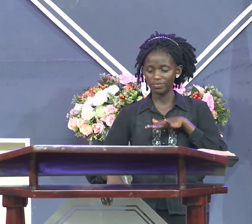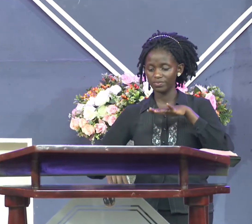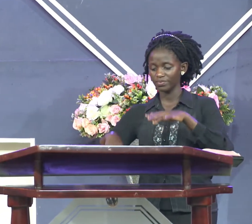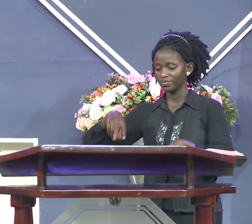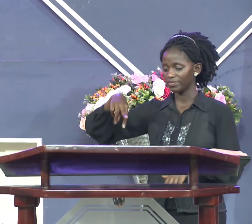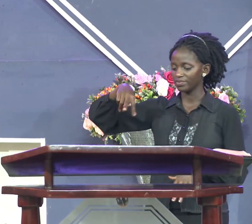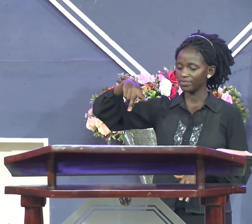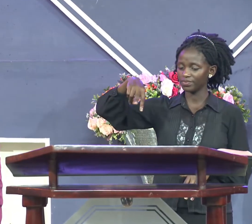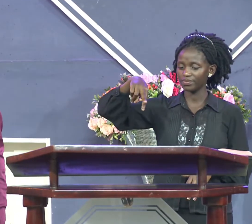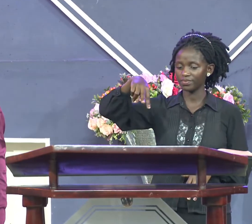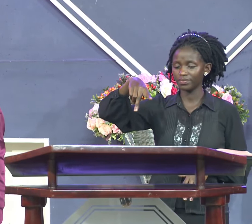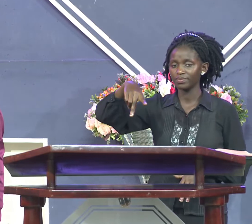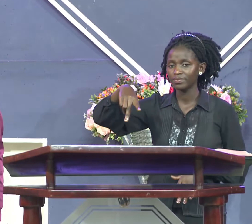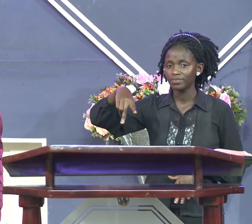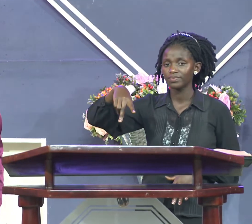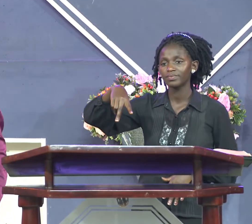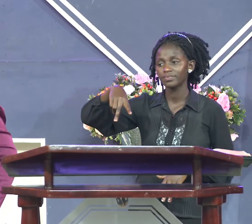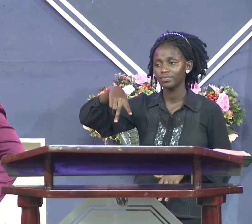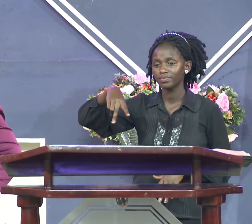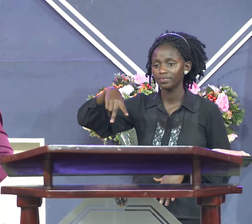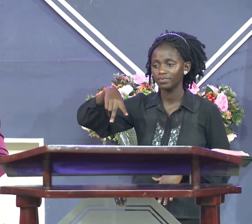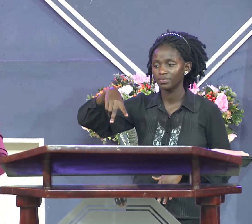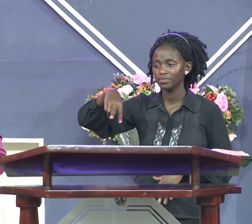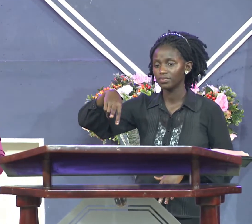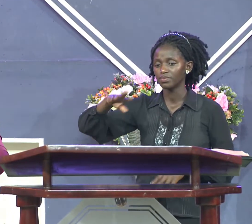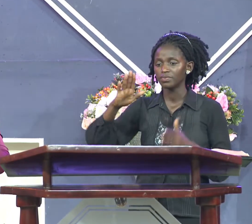Now, as I started to move on it,